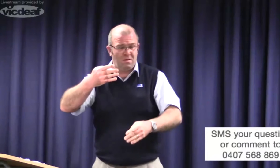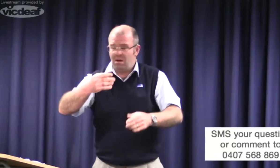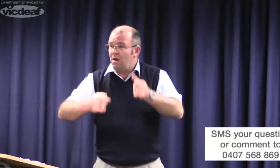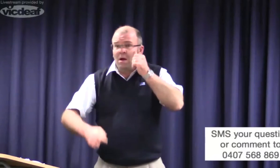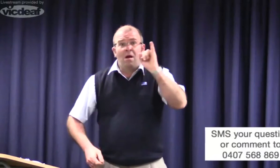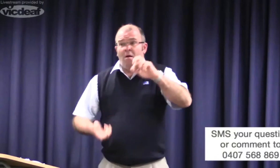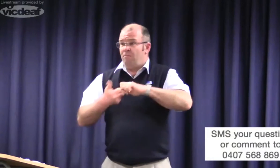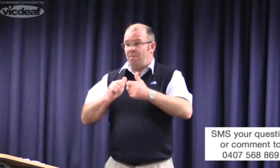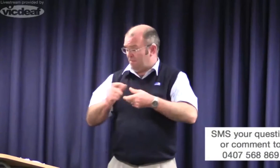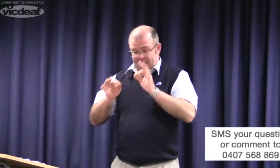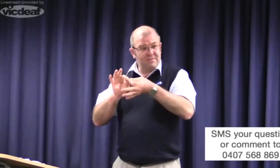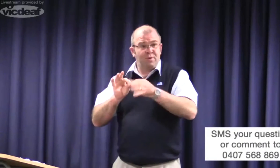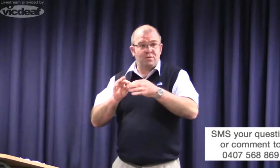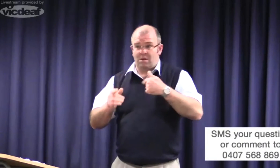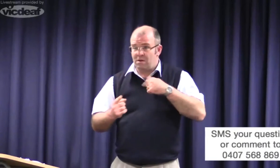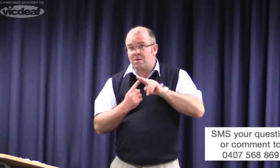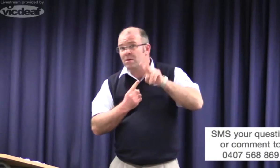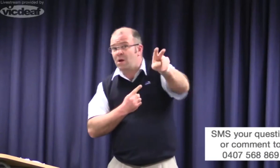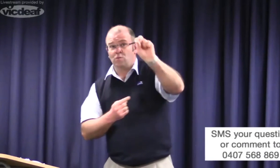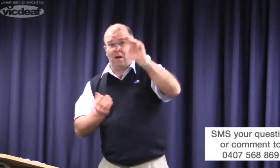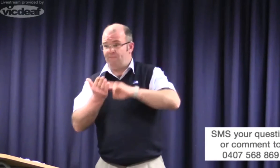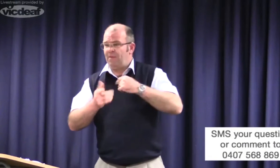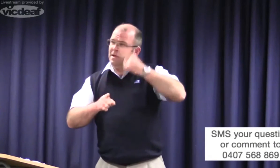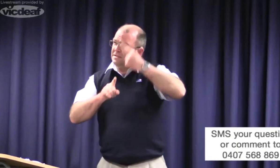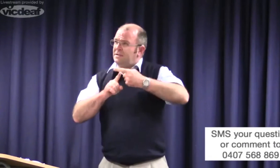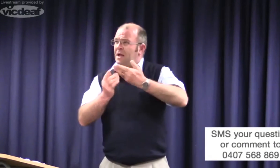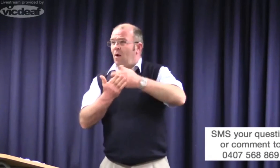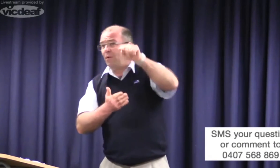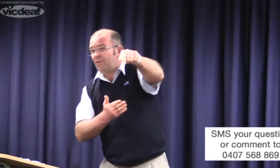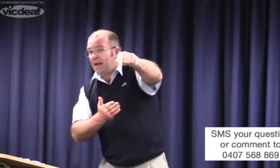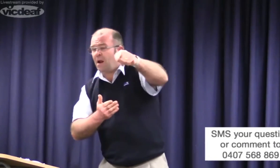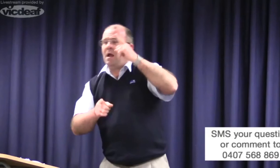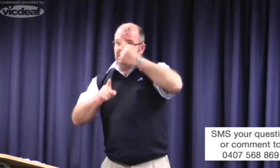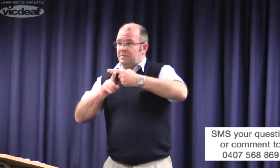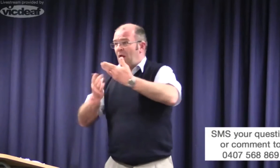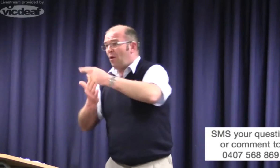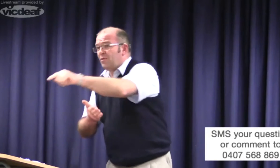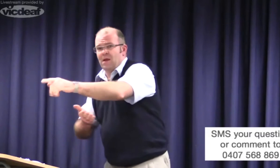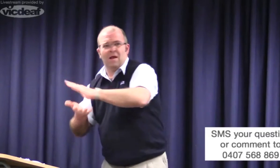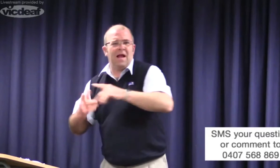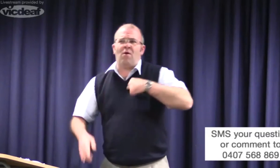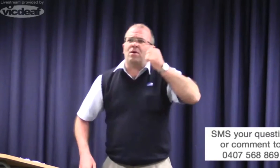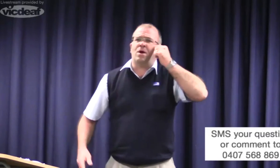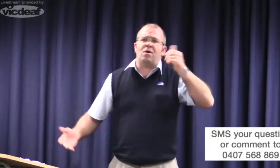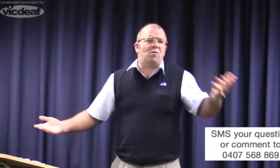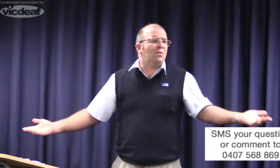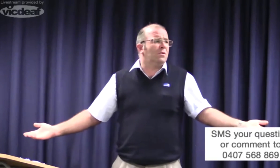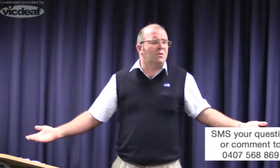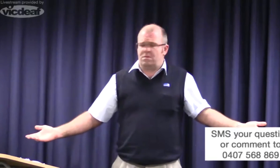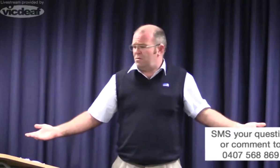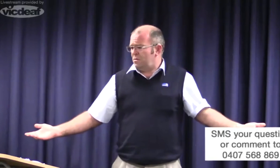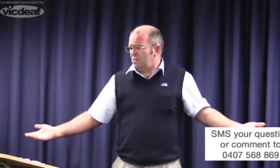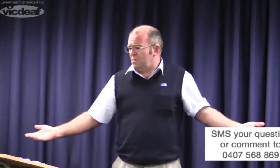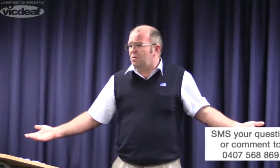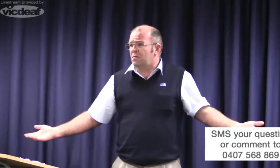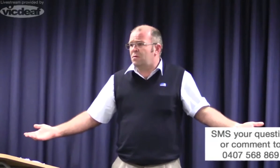what services. I have to list those. But the problem is, with interpreting, how can I forecast a 12-month period of interpreting services?